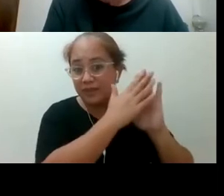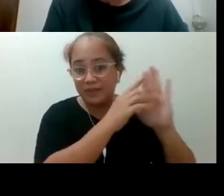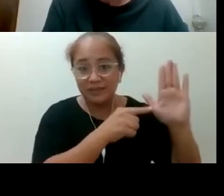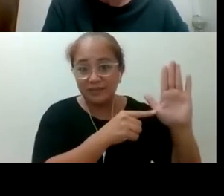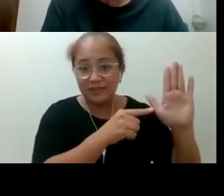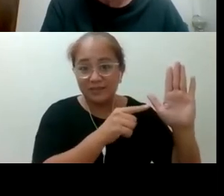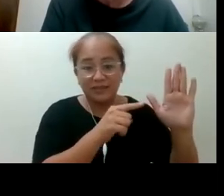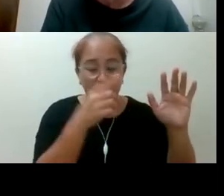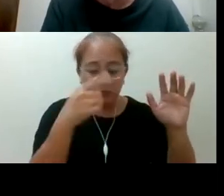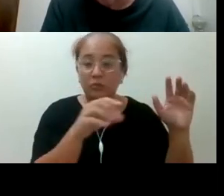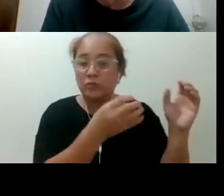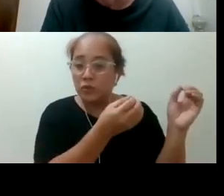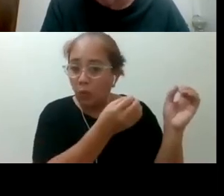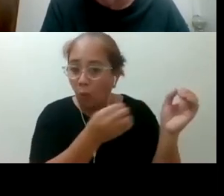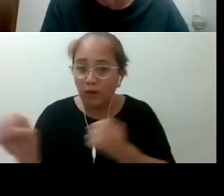So